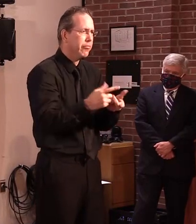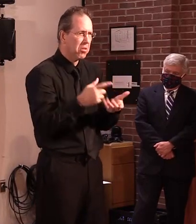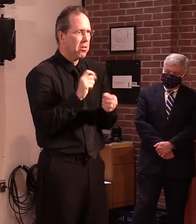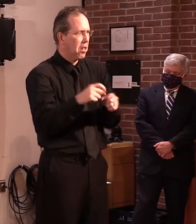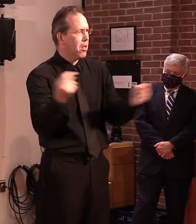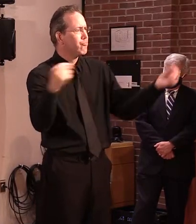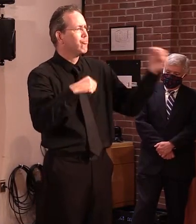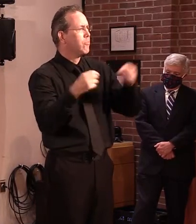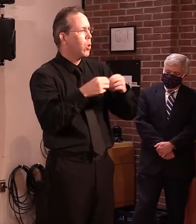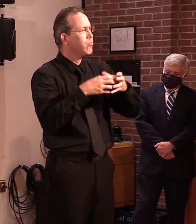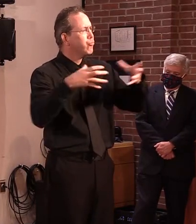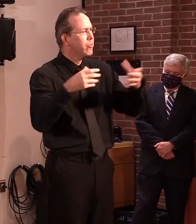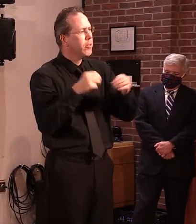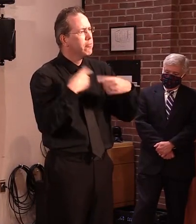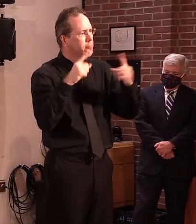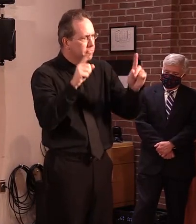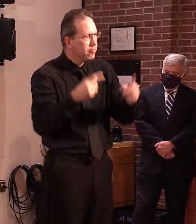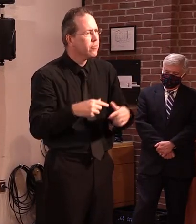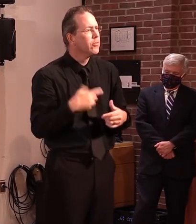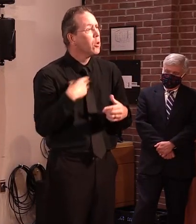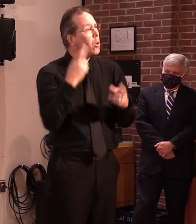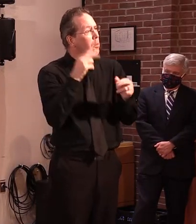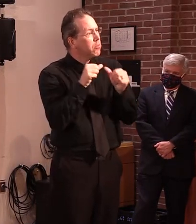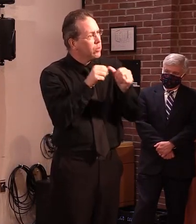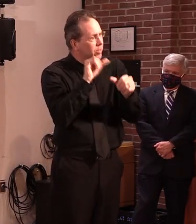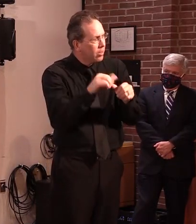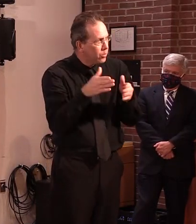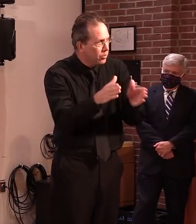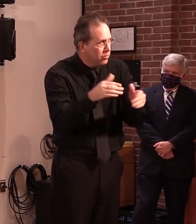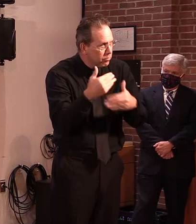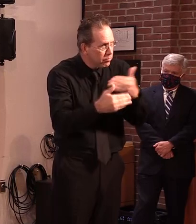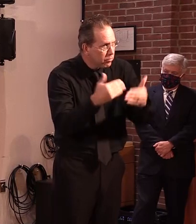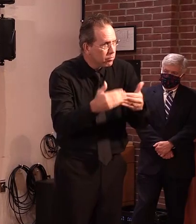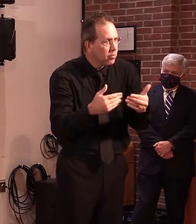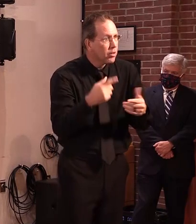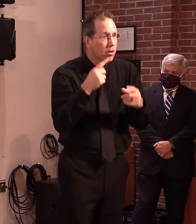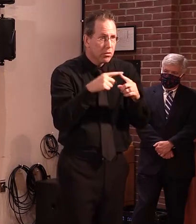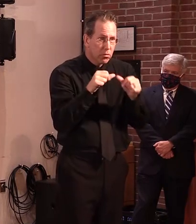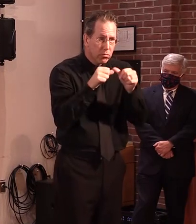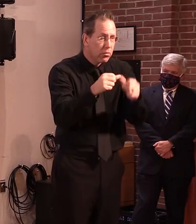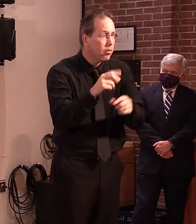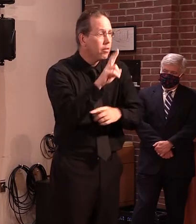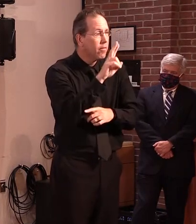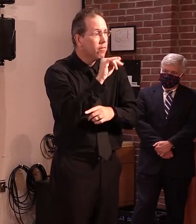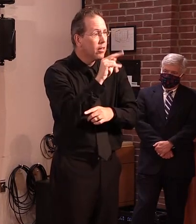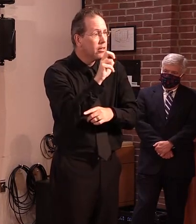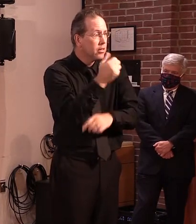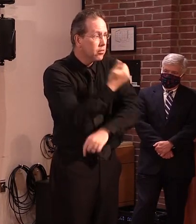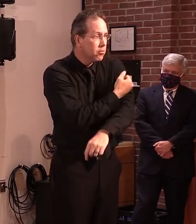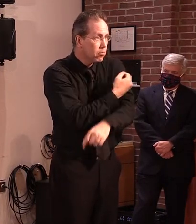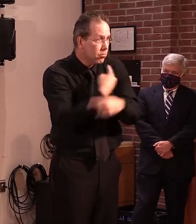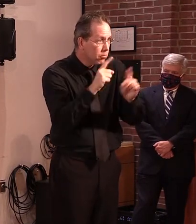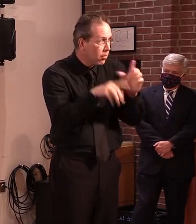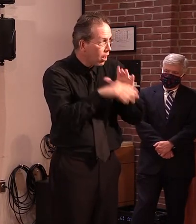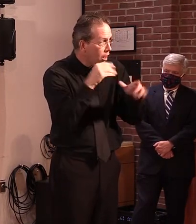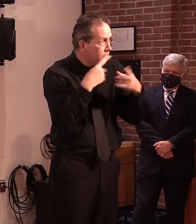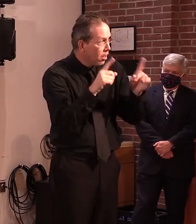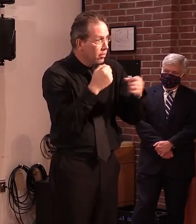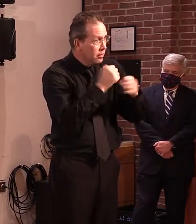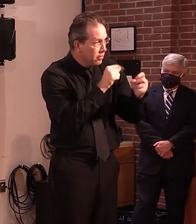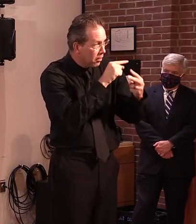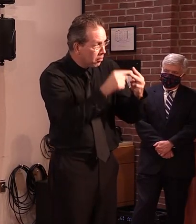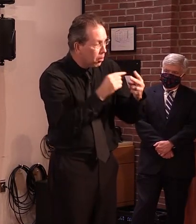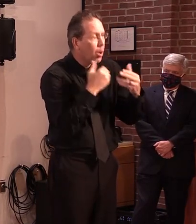we're going to continue until we have that vaccine that Dr. Fauci has spoken about, and then we